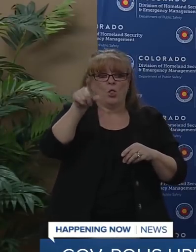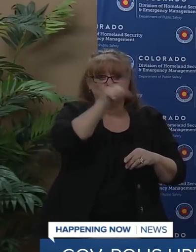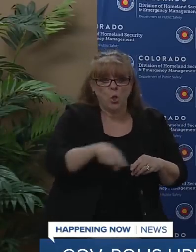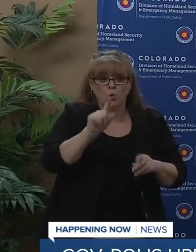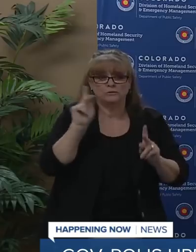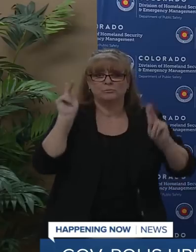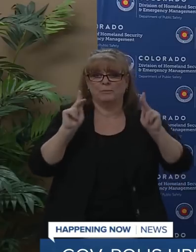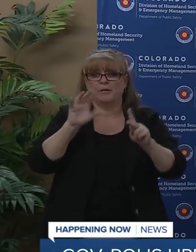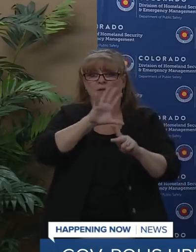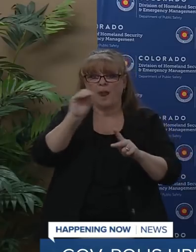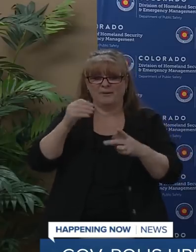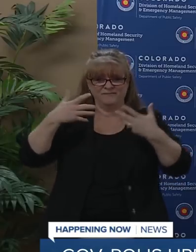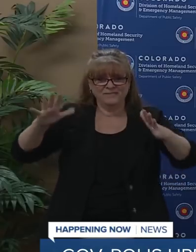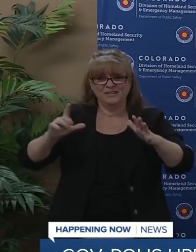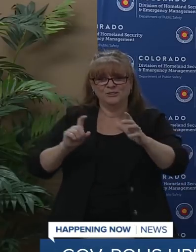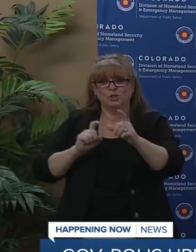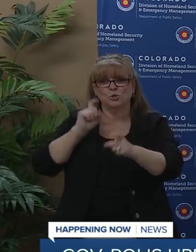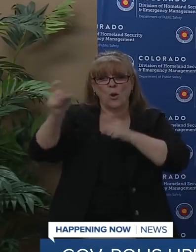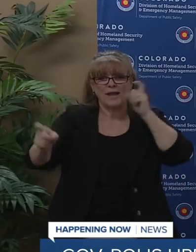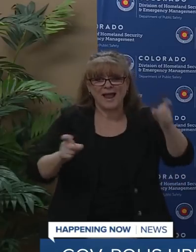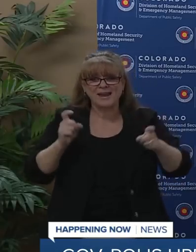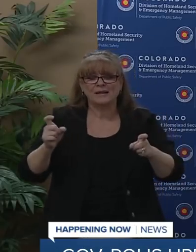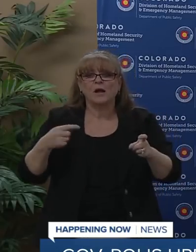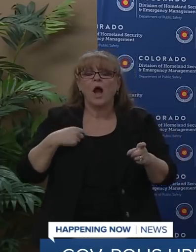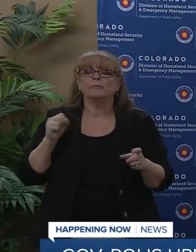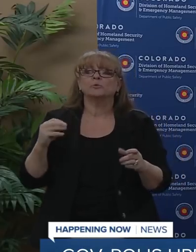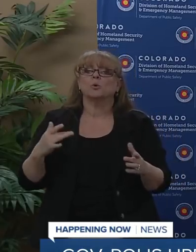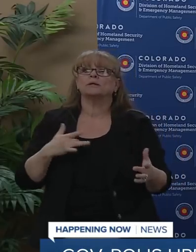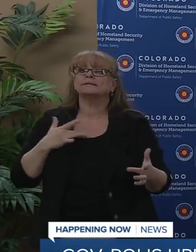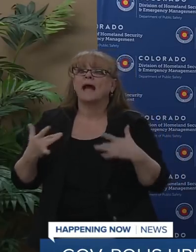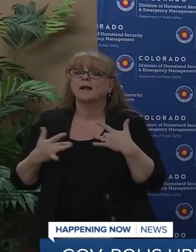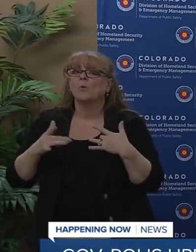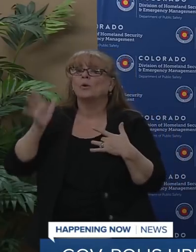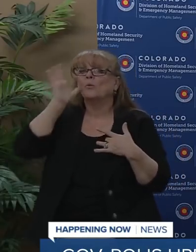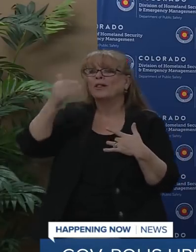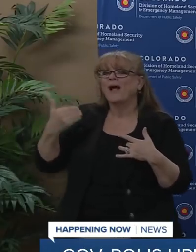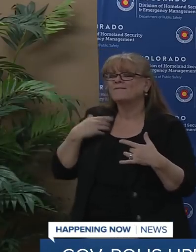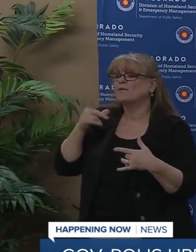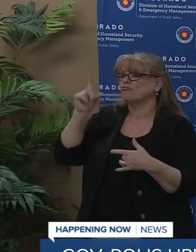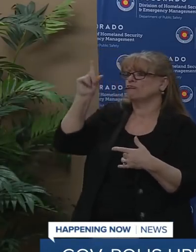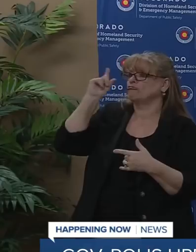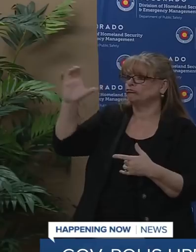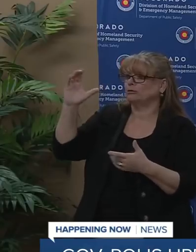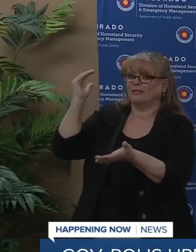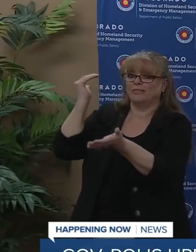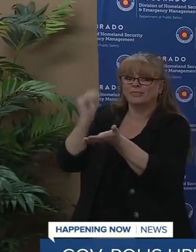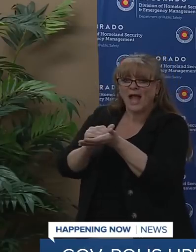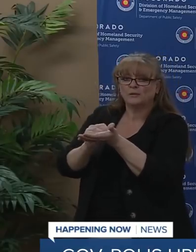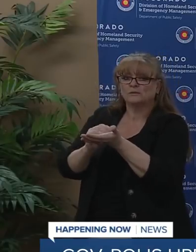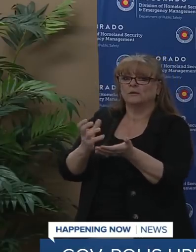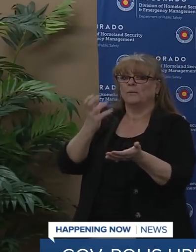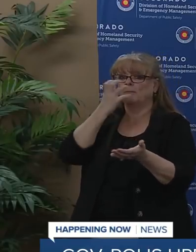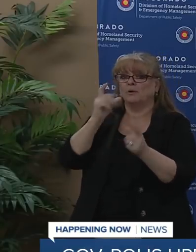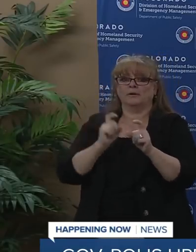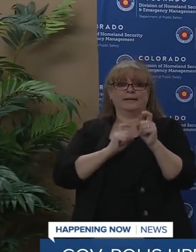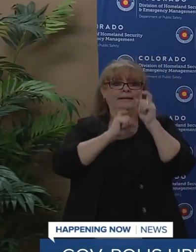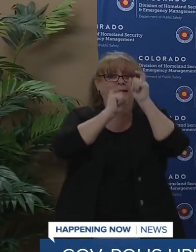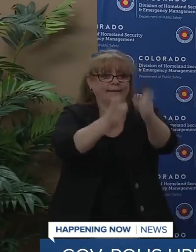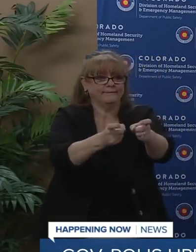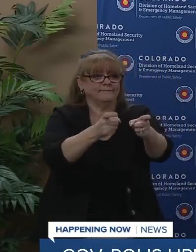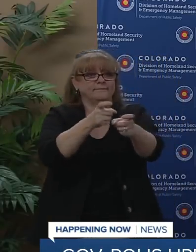have at least 100,000 masks a week delivered to our most vulnerable residents and our essential workers. We're